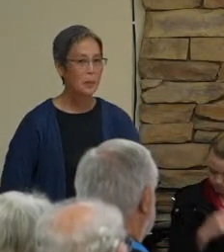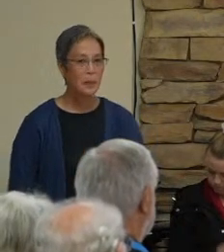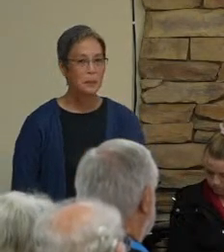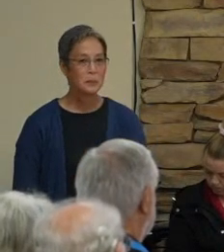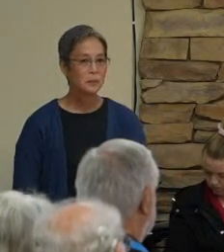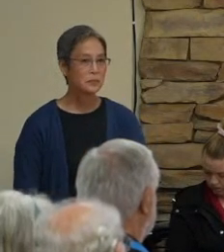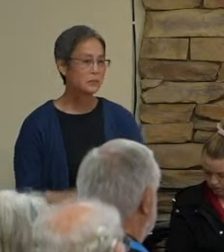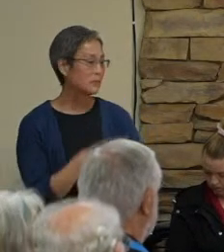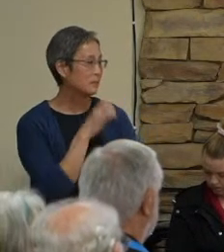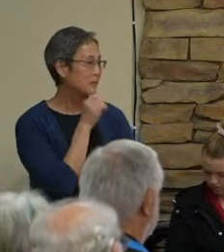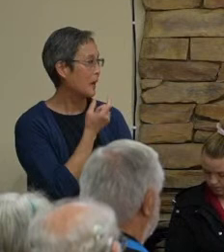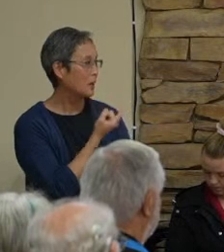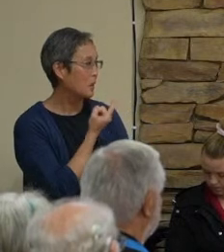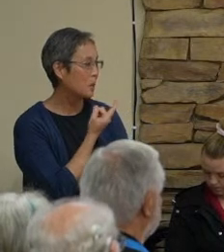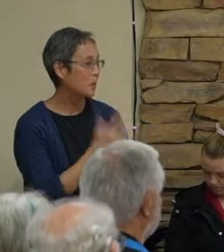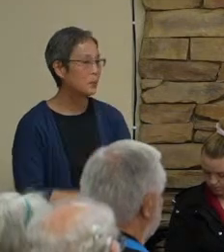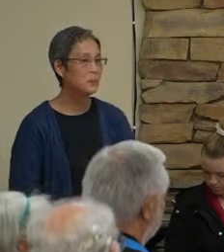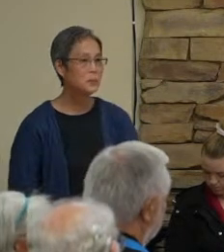You're not alone in that.